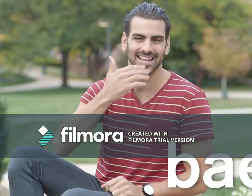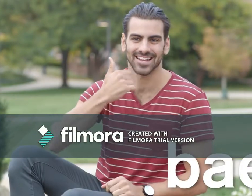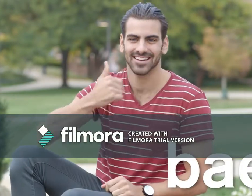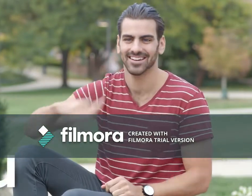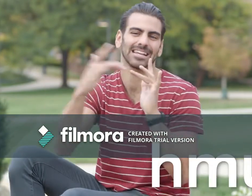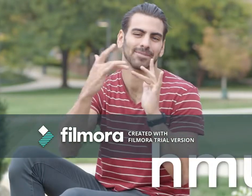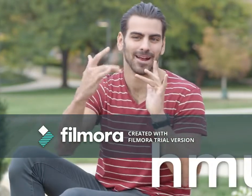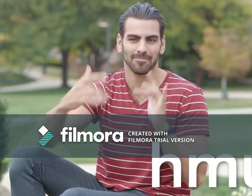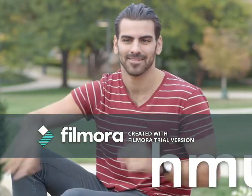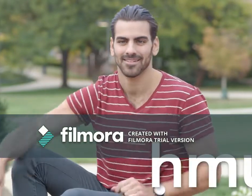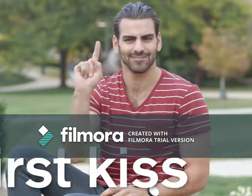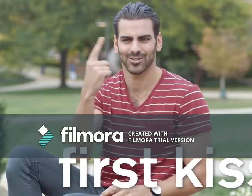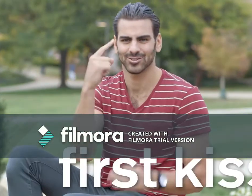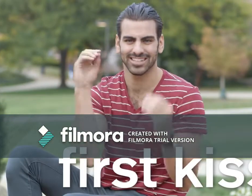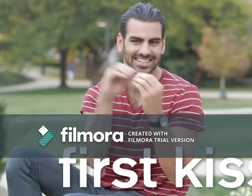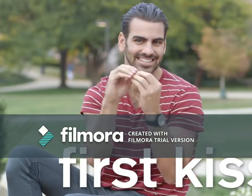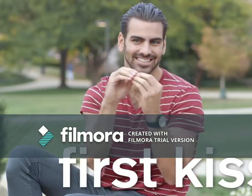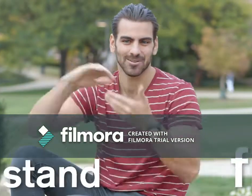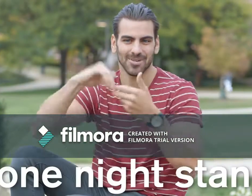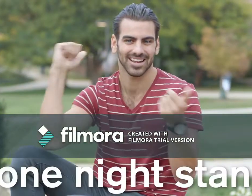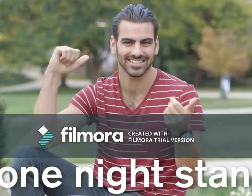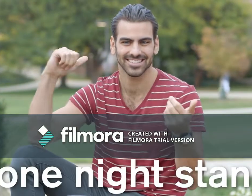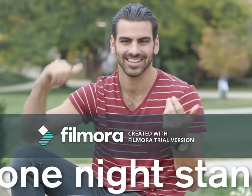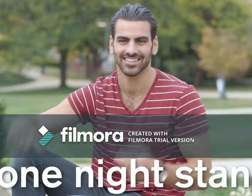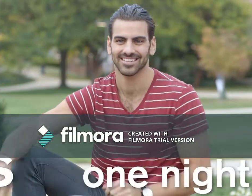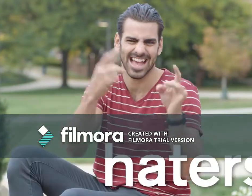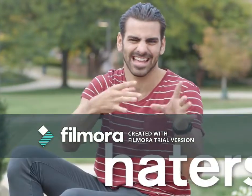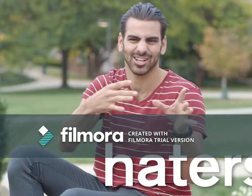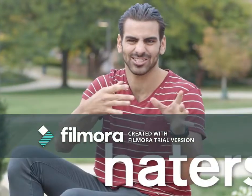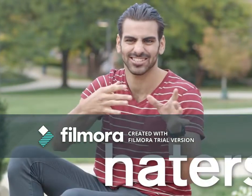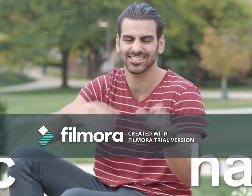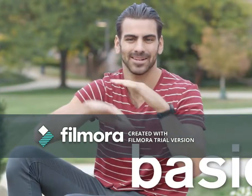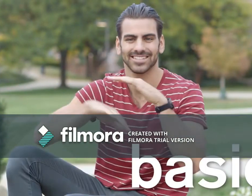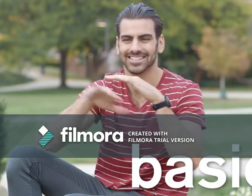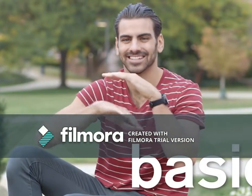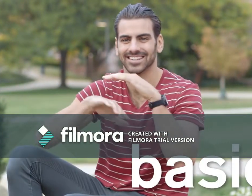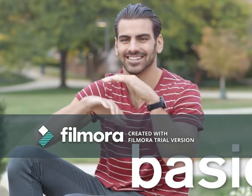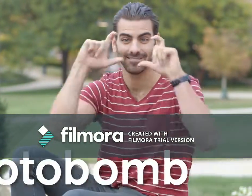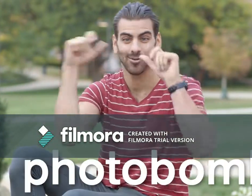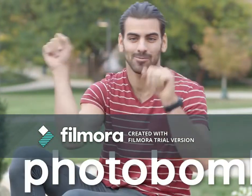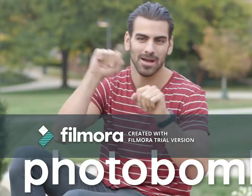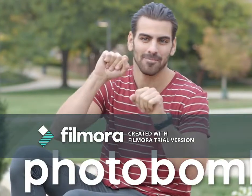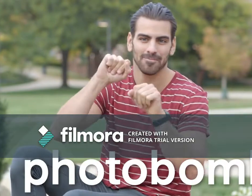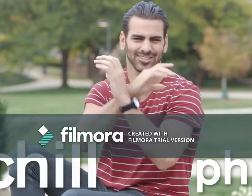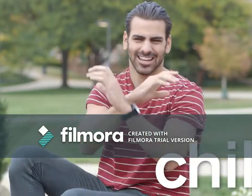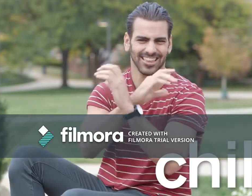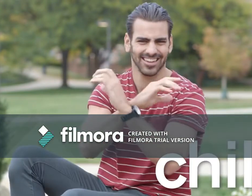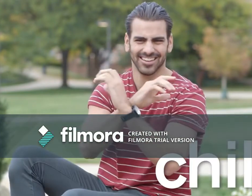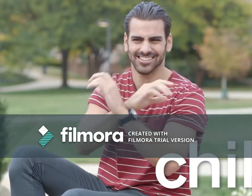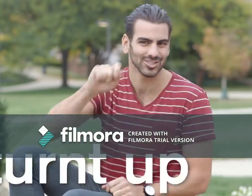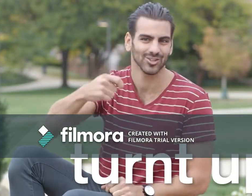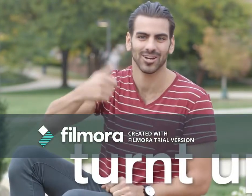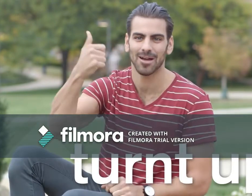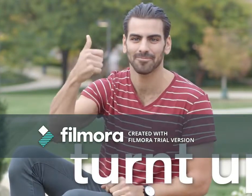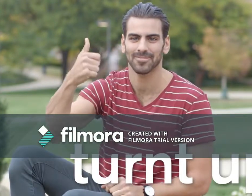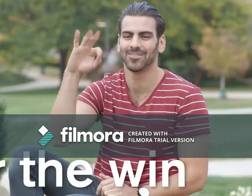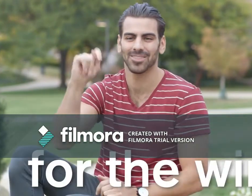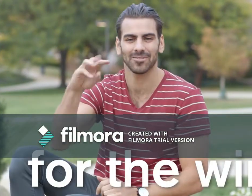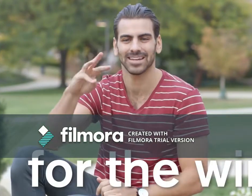bae, hit me up, first kiss, one night stand, haters, basic, photobomb, chill, turned up for the